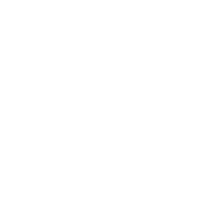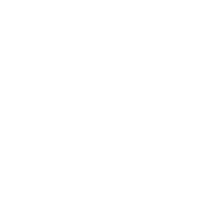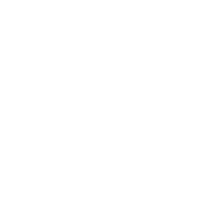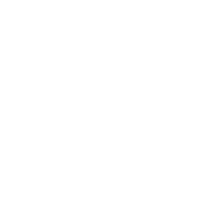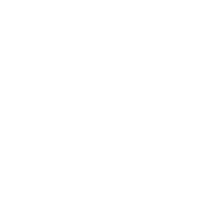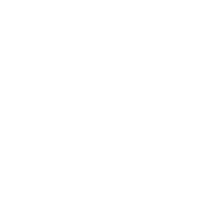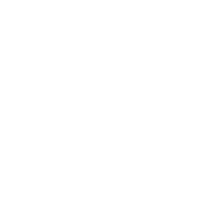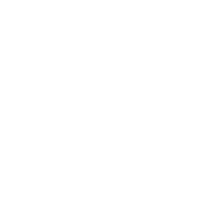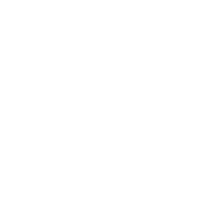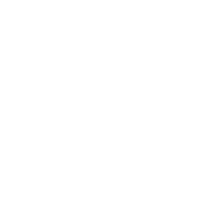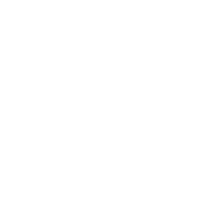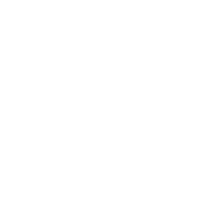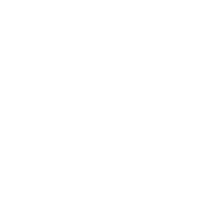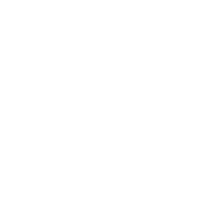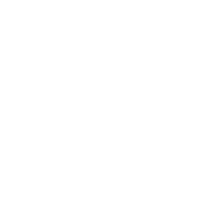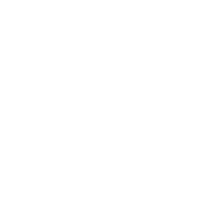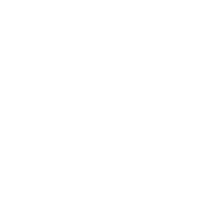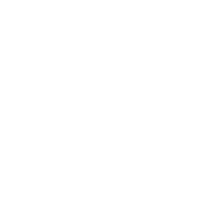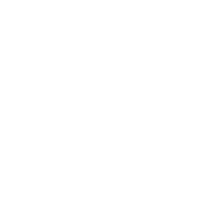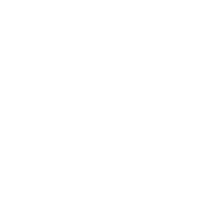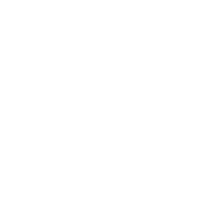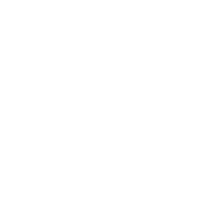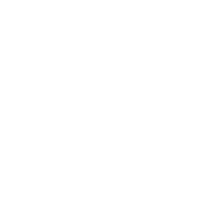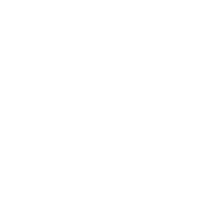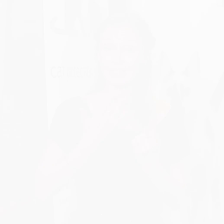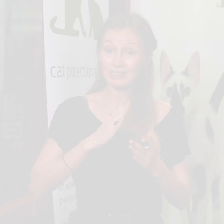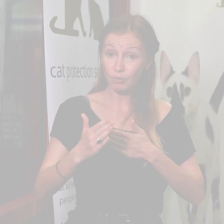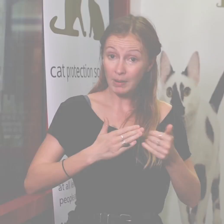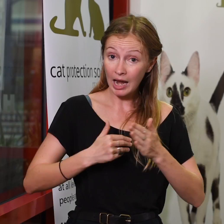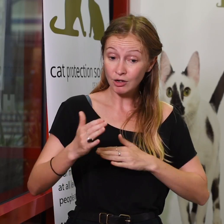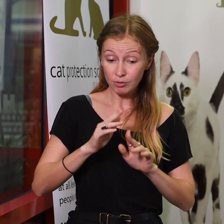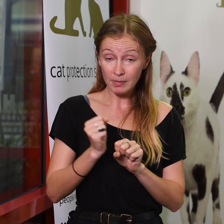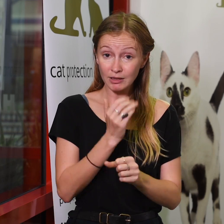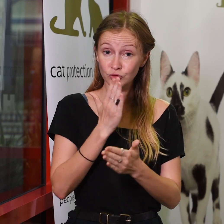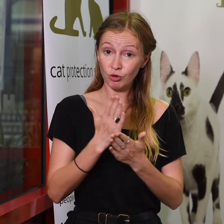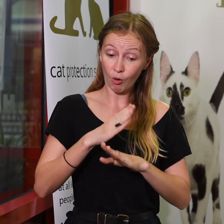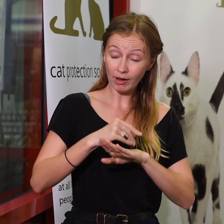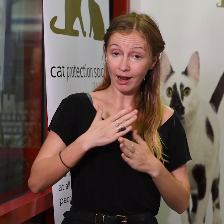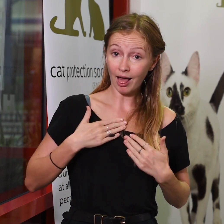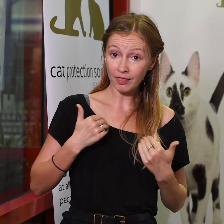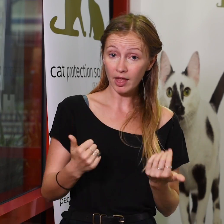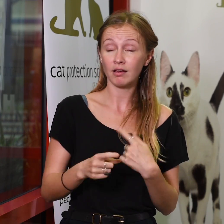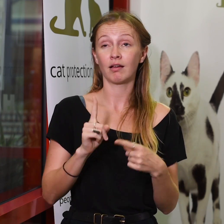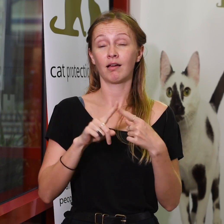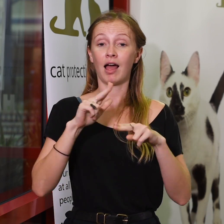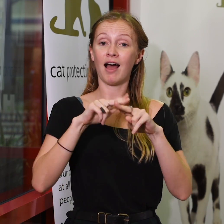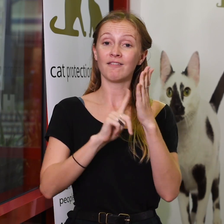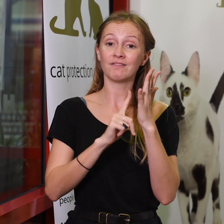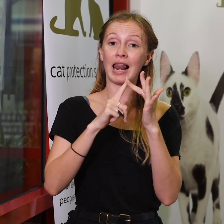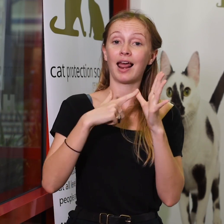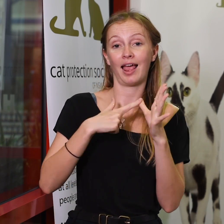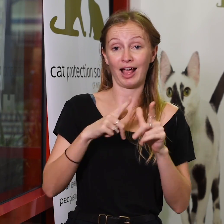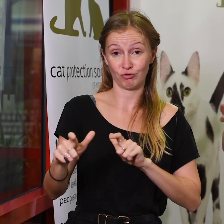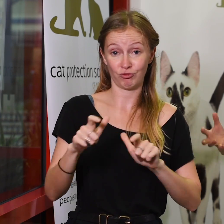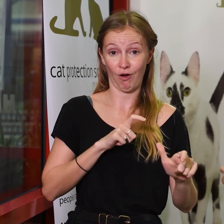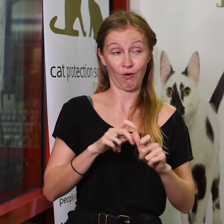So what other things do we need to manage for our cat's health? Obviously, flea control's a big one here in Sydney. With